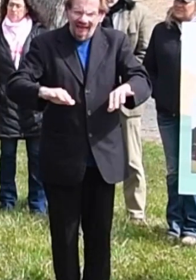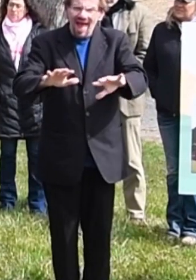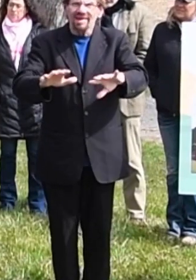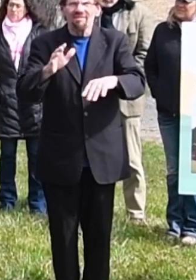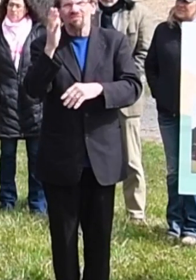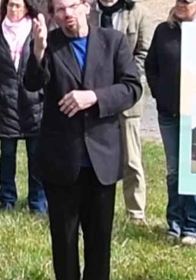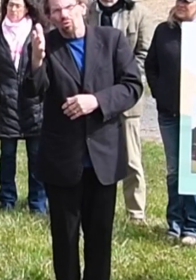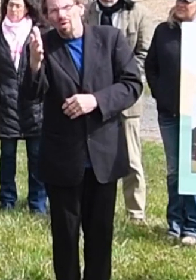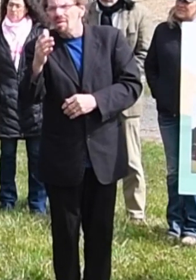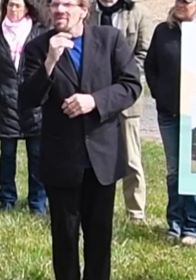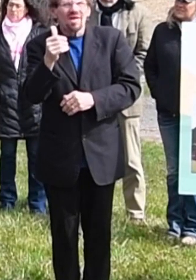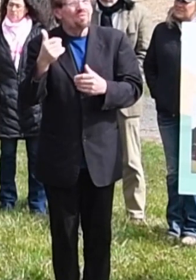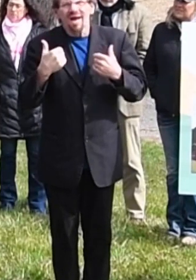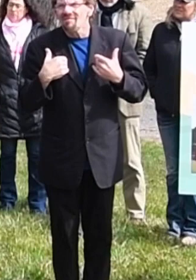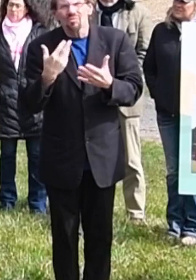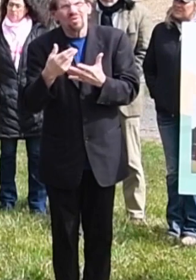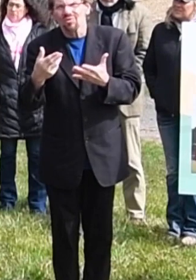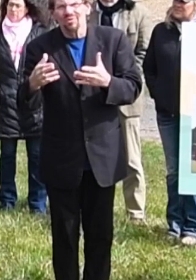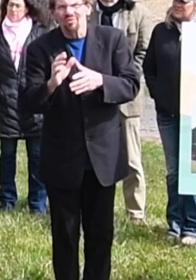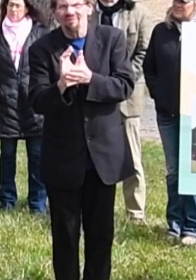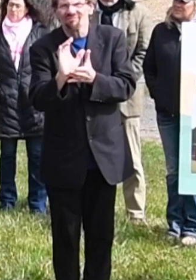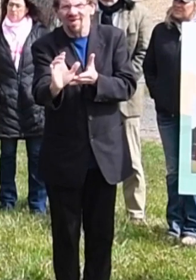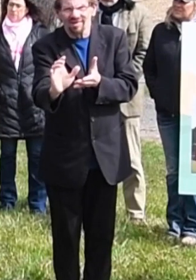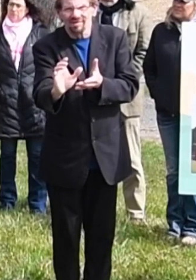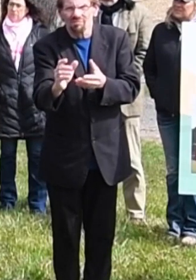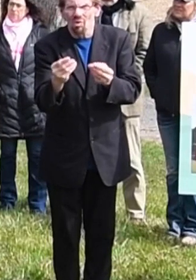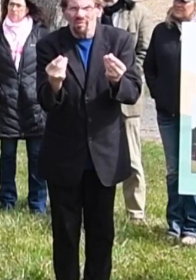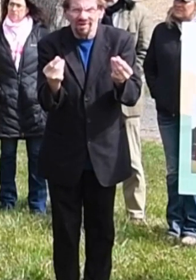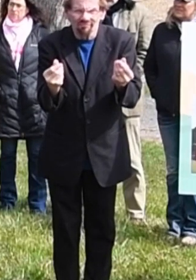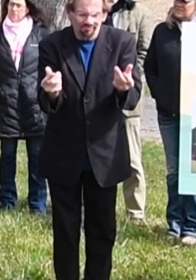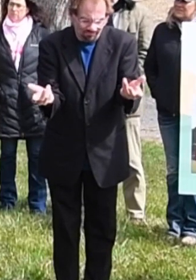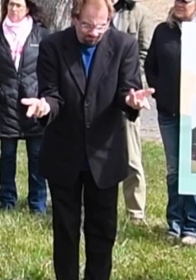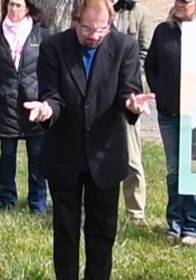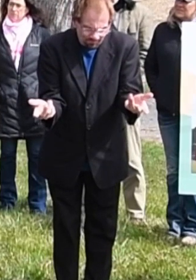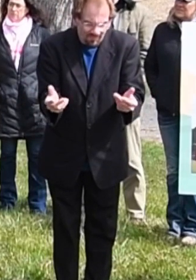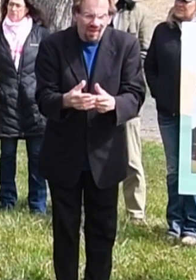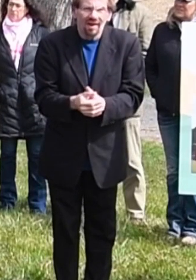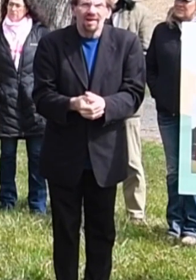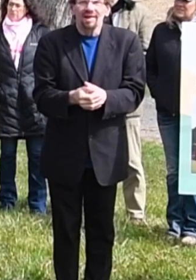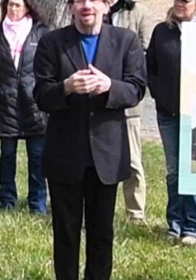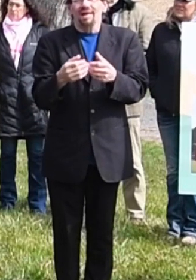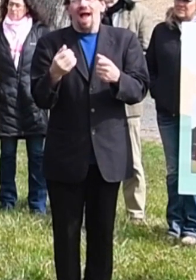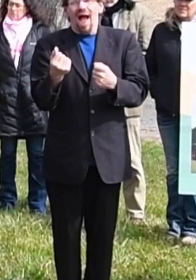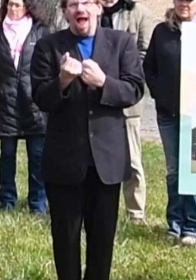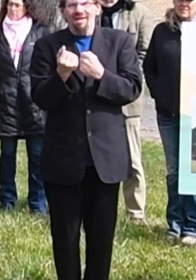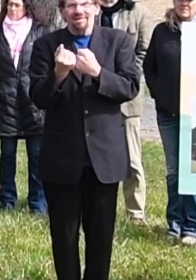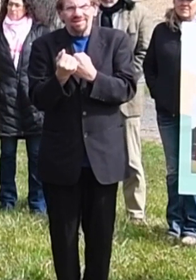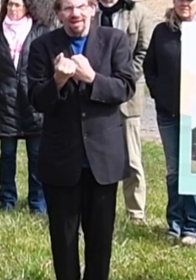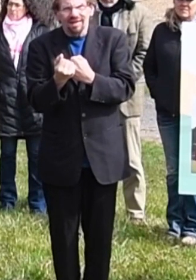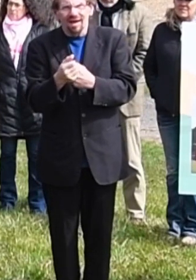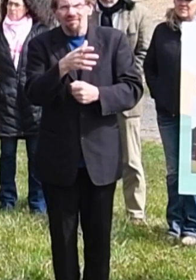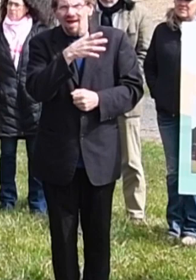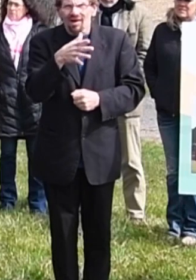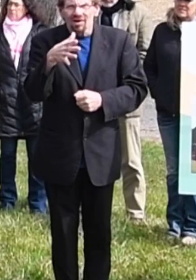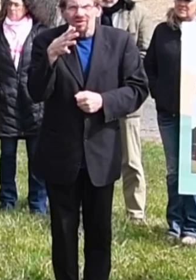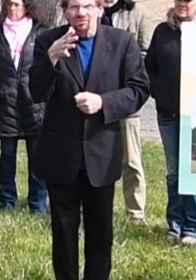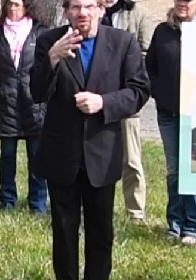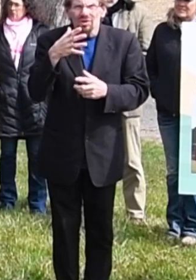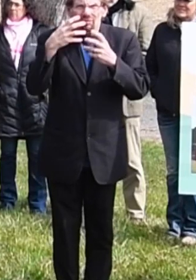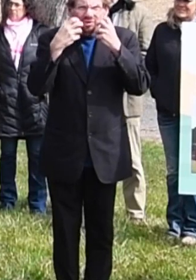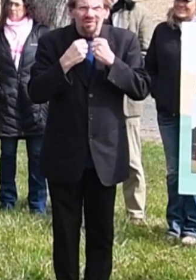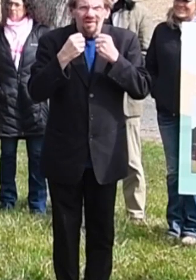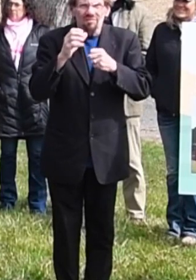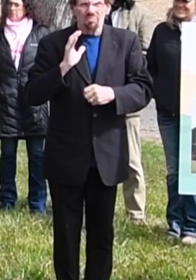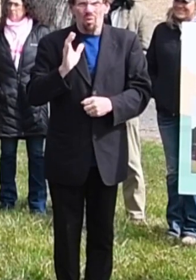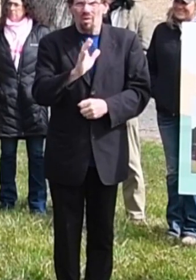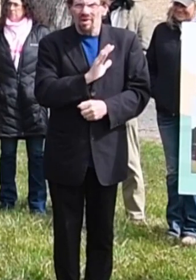have the resources to invest in their property. Hearing the advocacy of our Agricultural Preservation Board, and thank you so